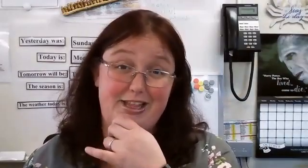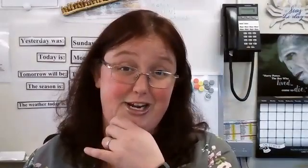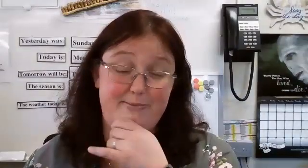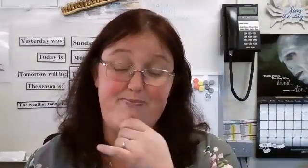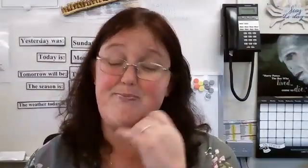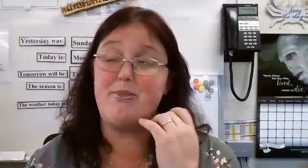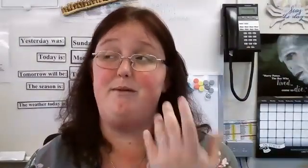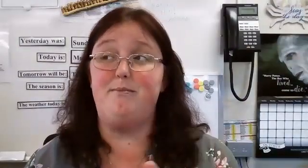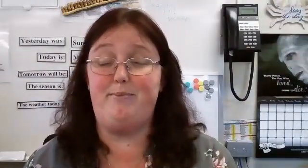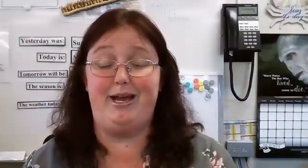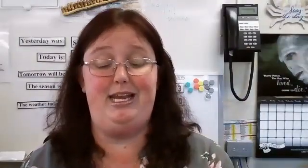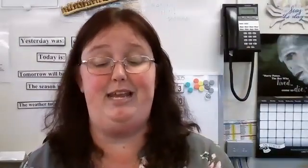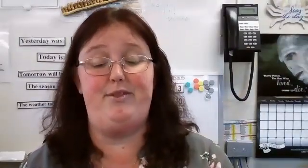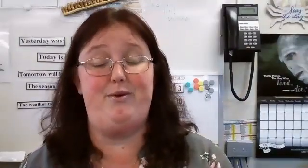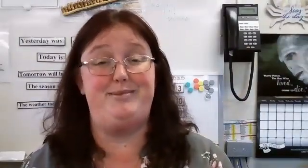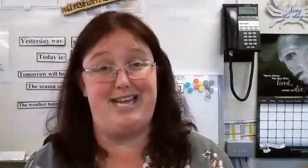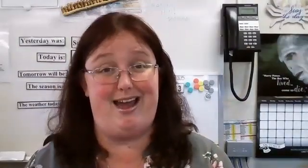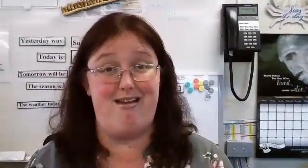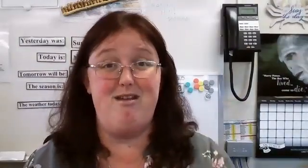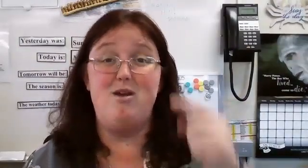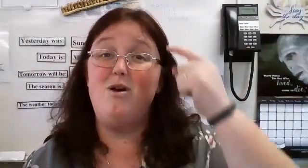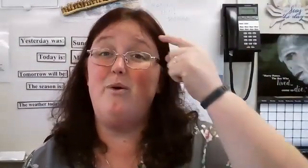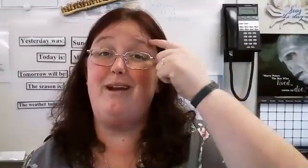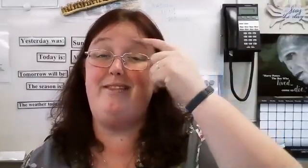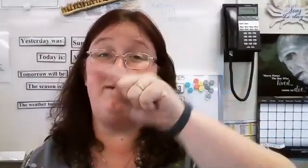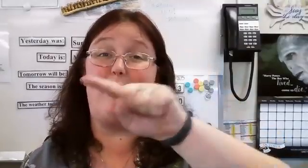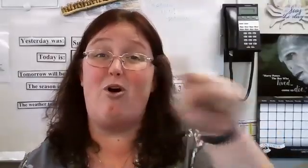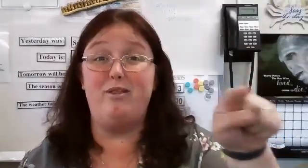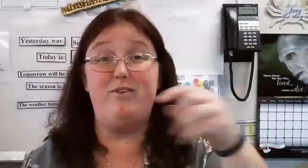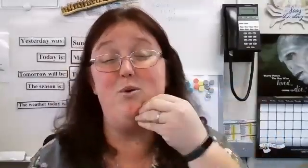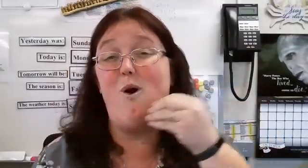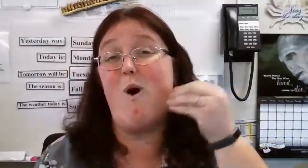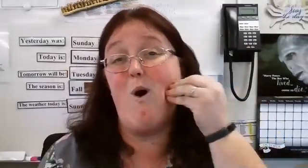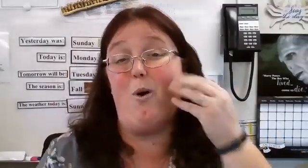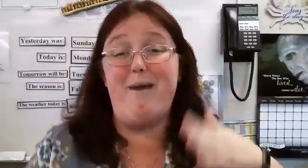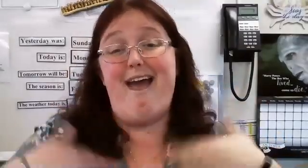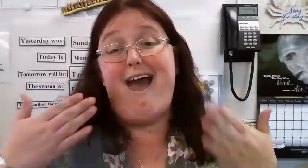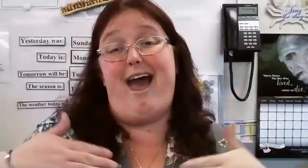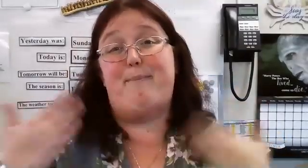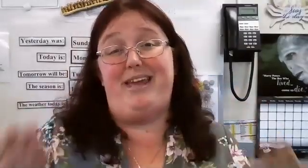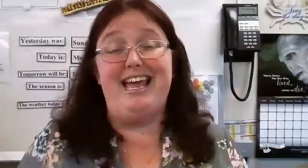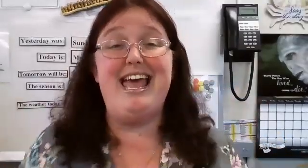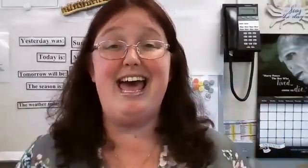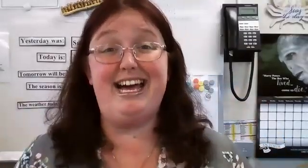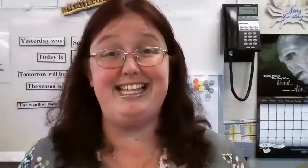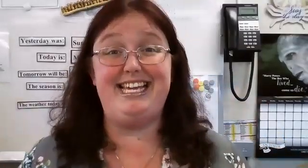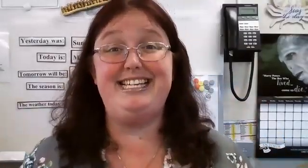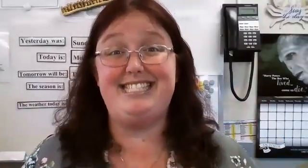together. But even though I'm sad, when I think about all of you home, happy, healthy,